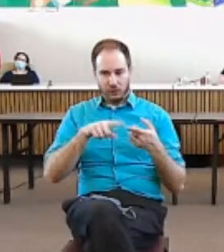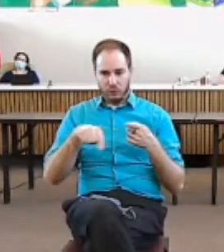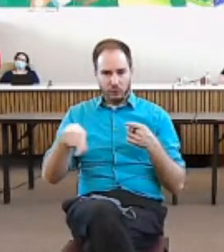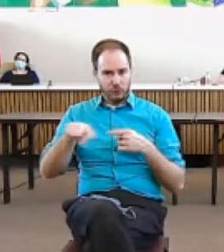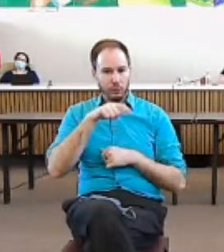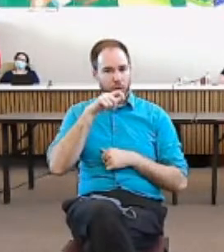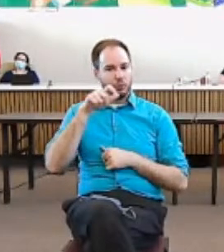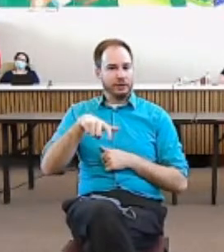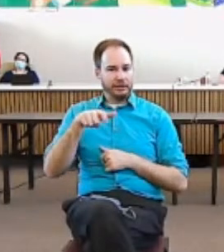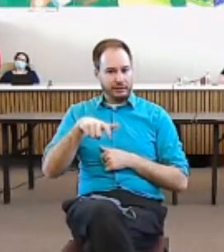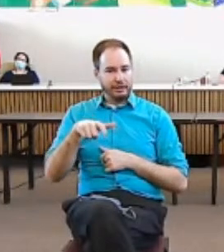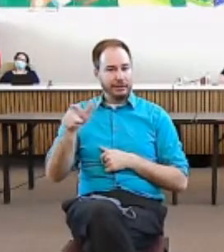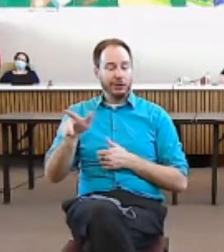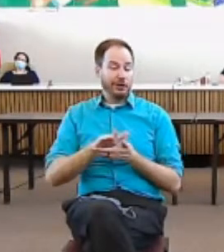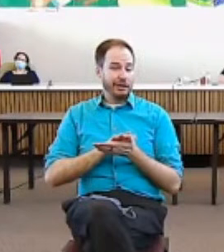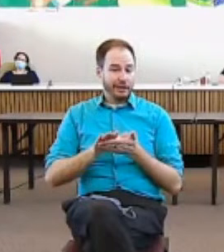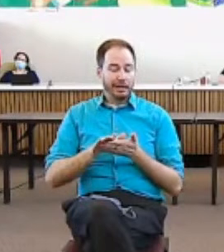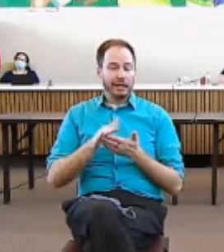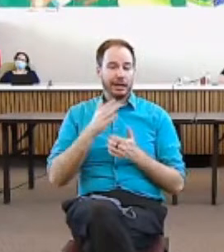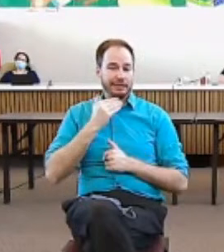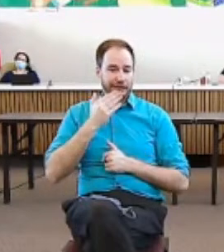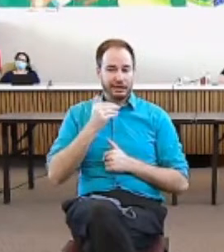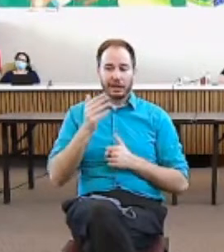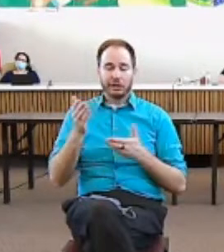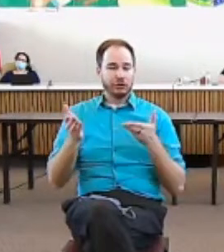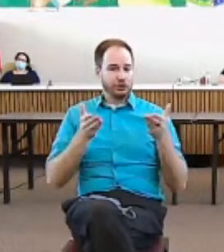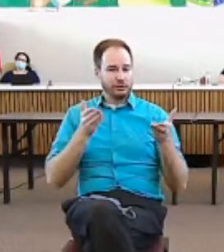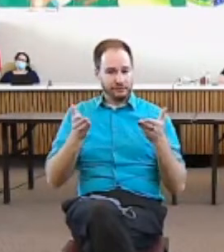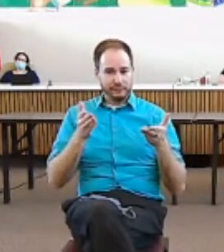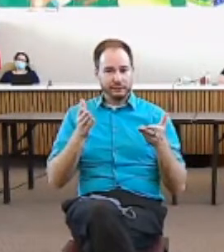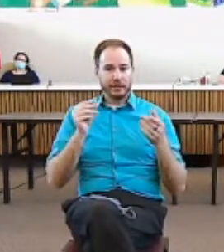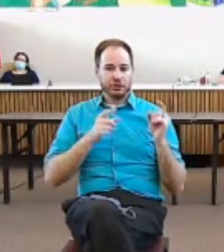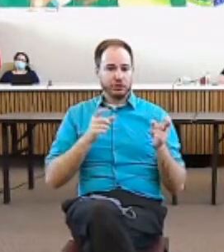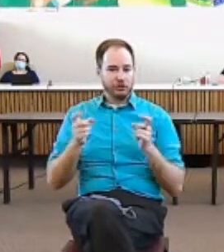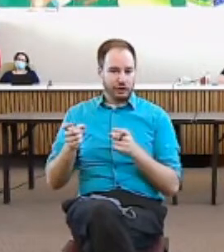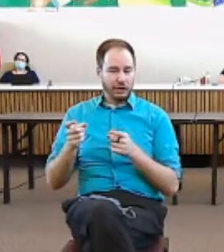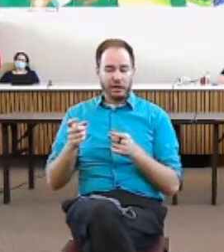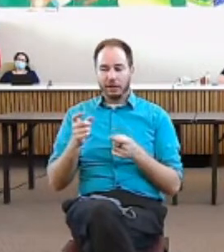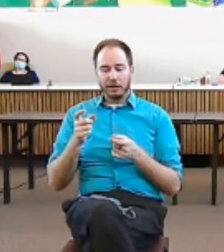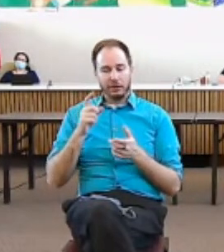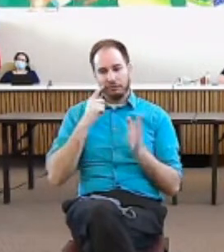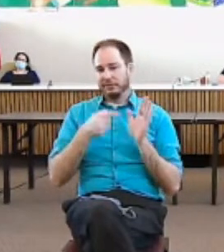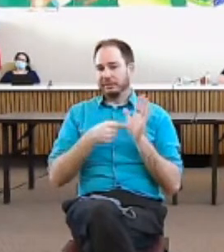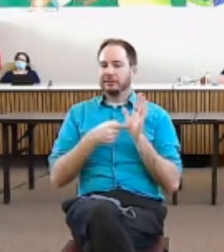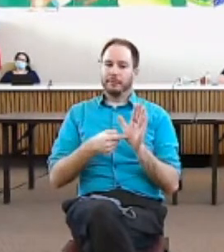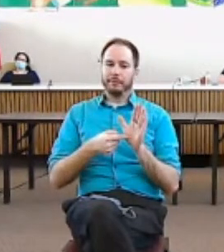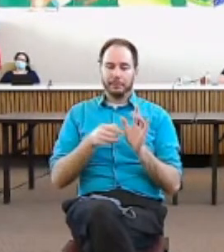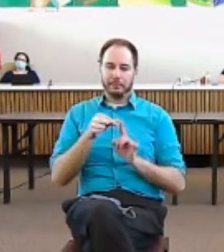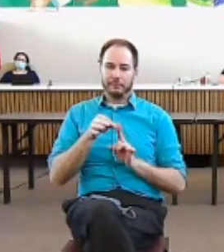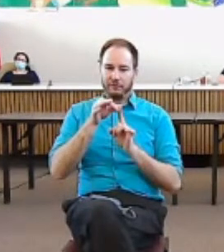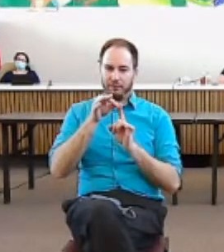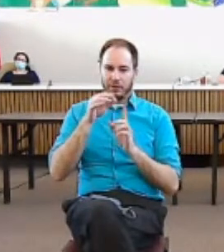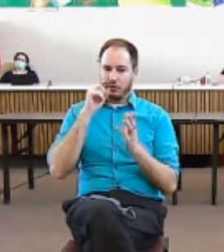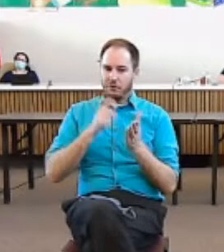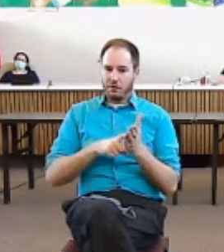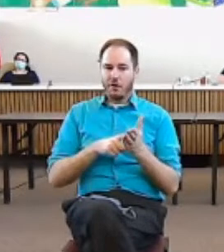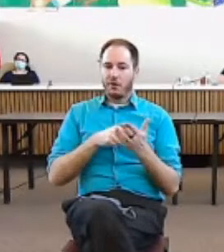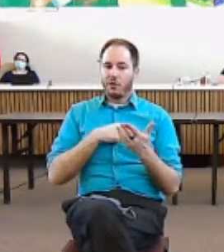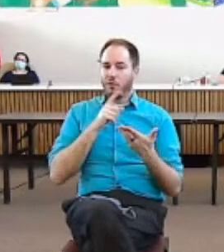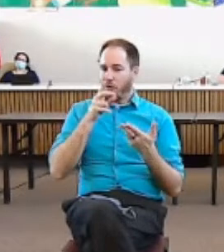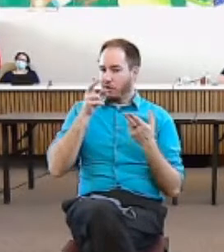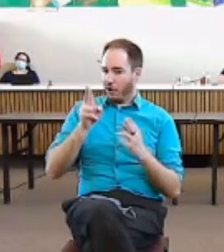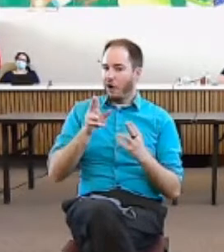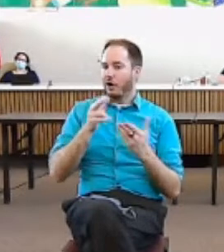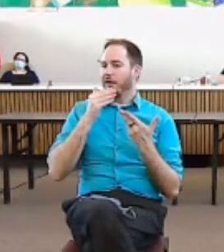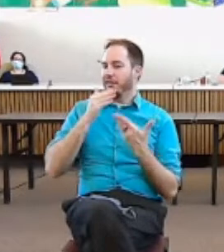in need. Her kindness and service and charity are exemplified. In honor of this, Jody, we thank